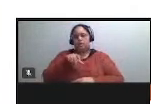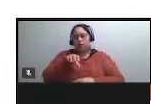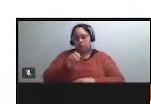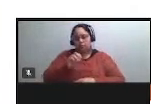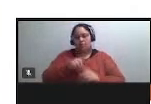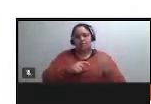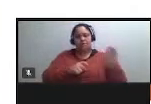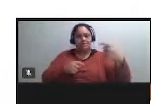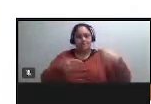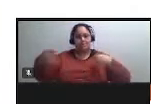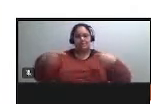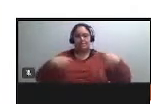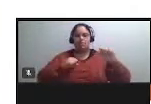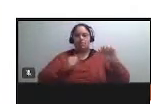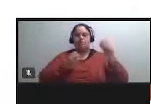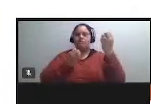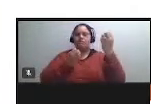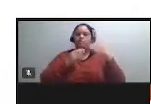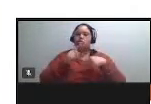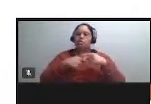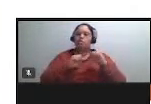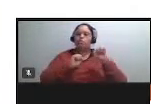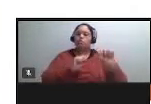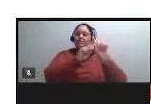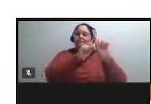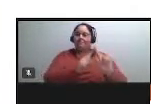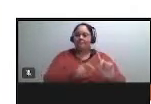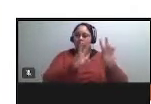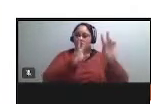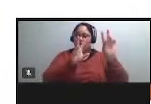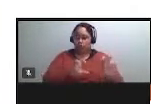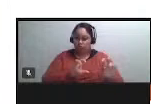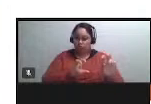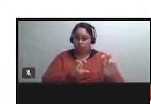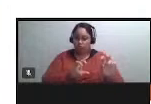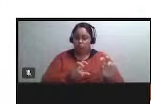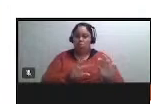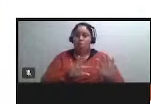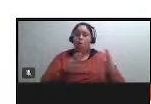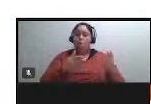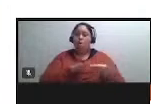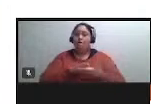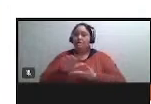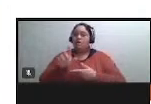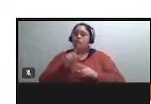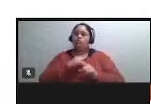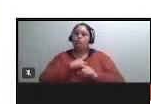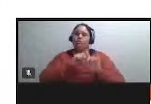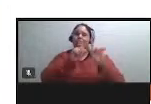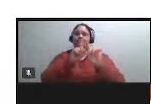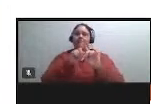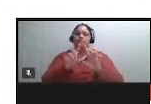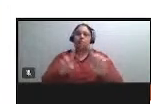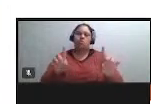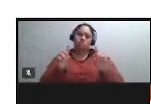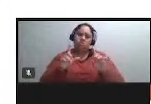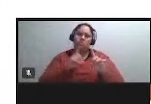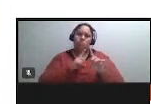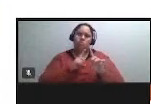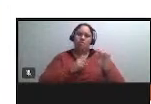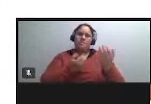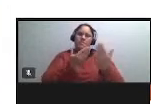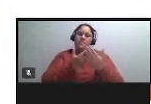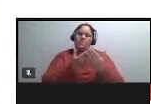to send us the information of the issues or send them to the departments as expectations were